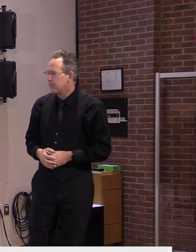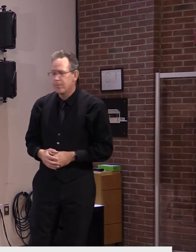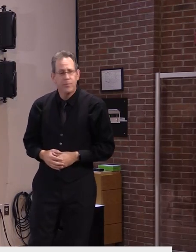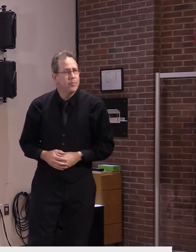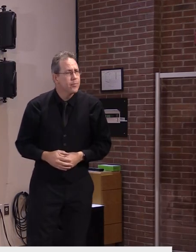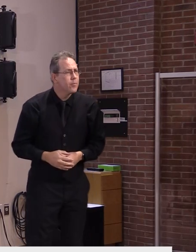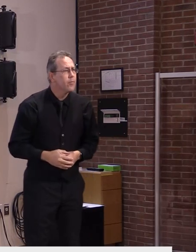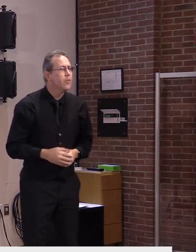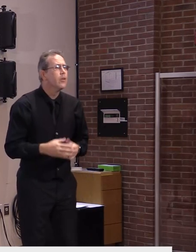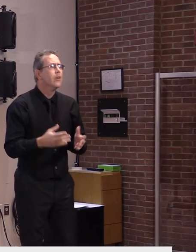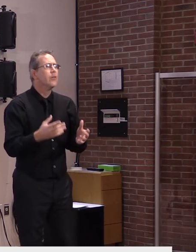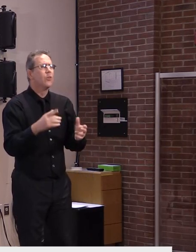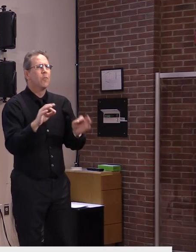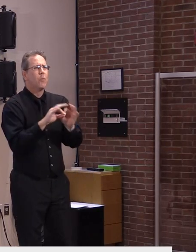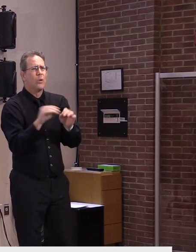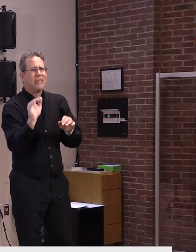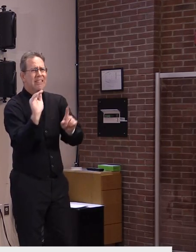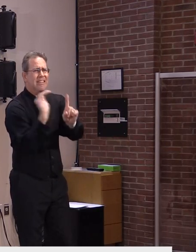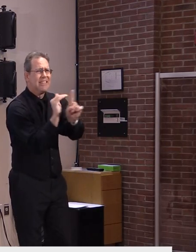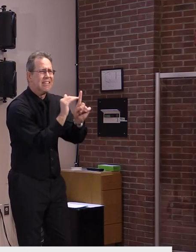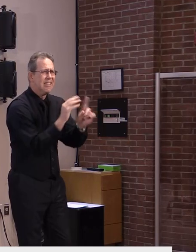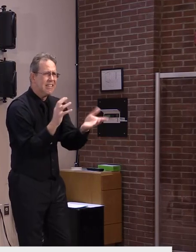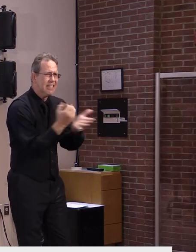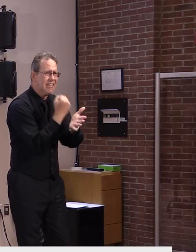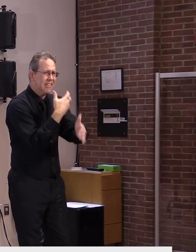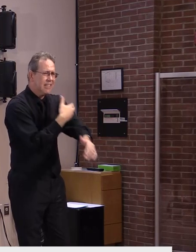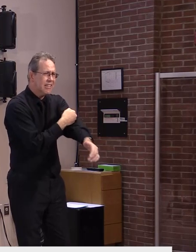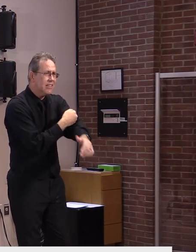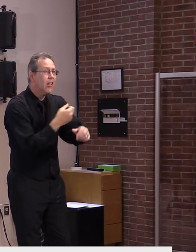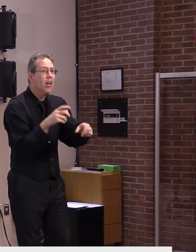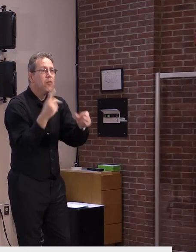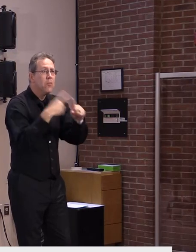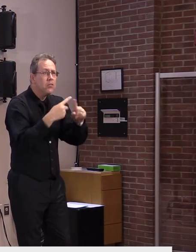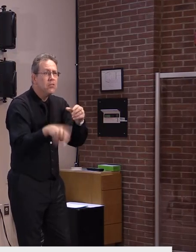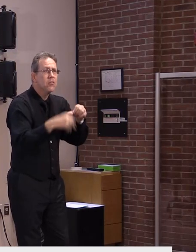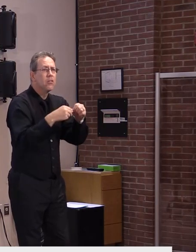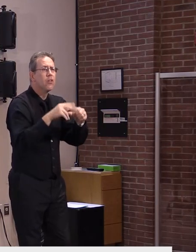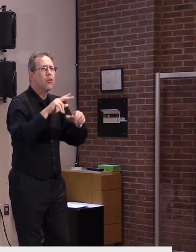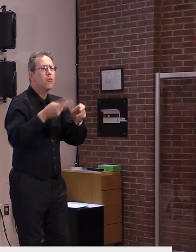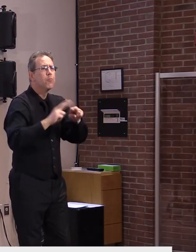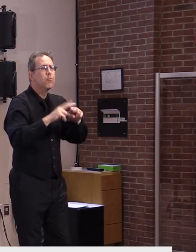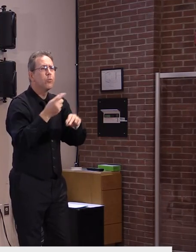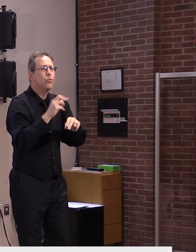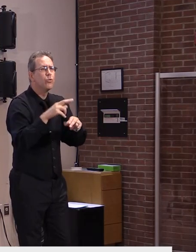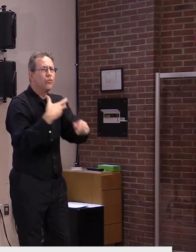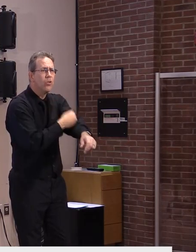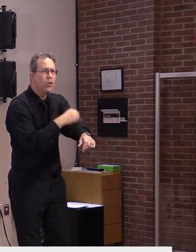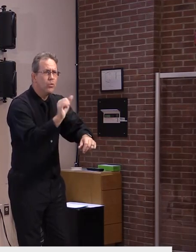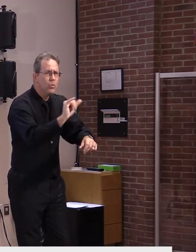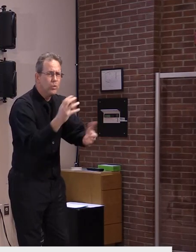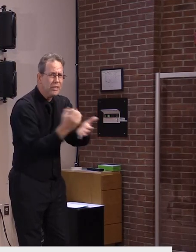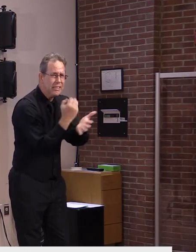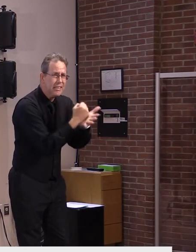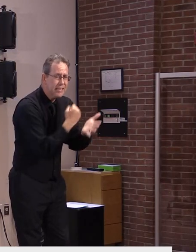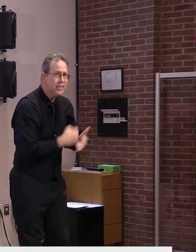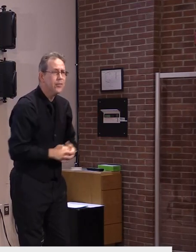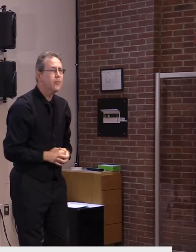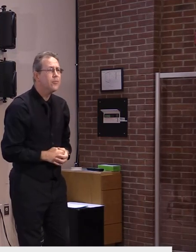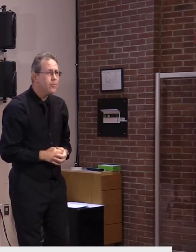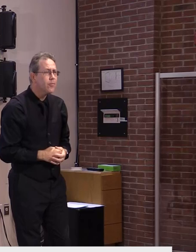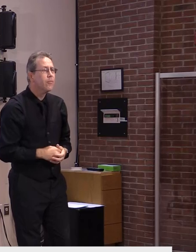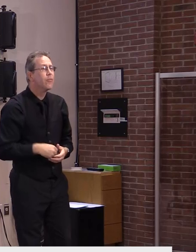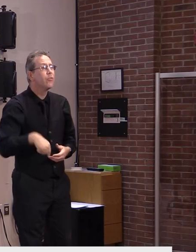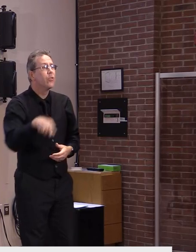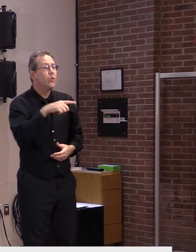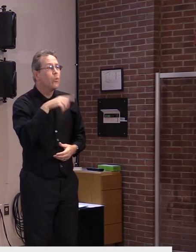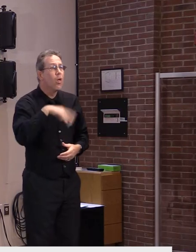well. We're seeing a big disparity among the rates of cases, hospitalizations, and deaths among those who are fully vaccinated and those who are